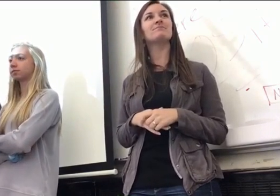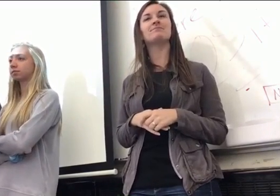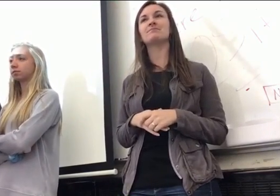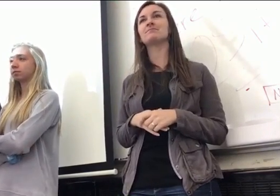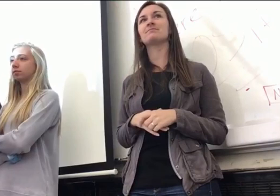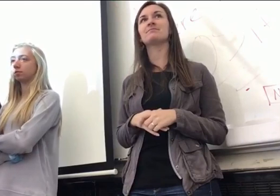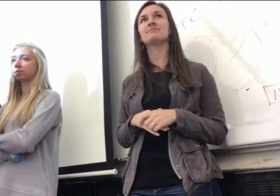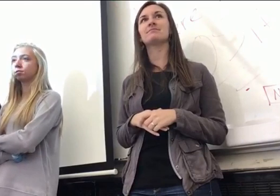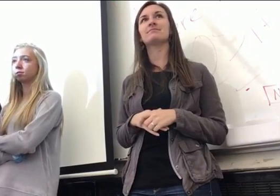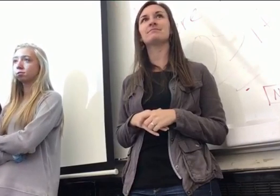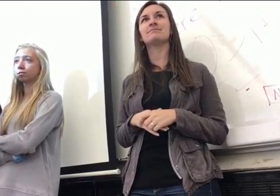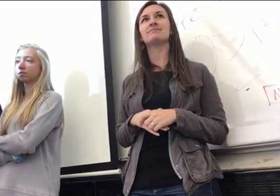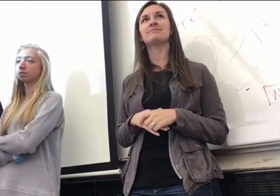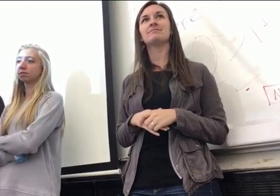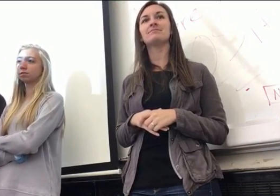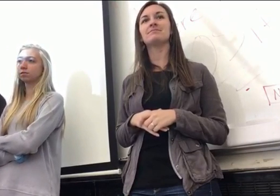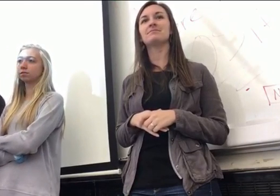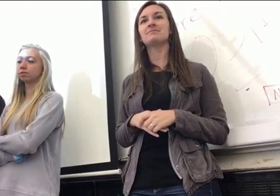Okay.